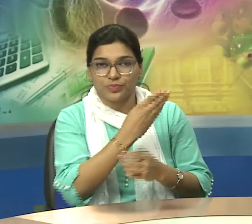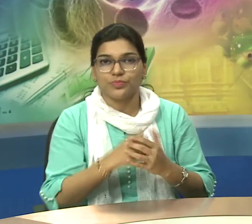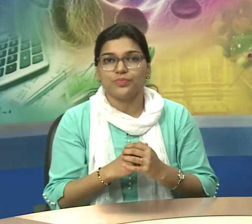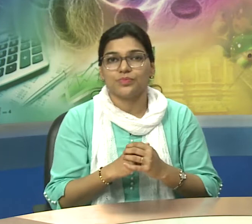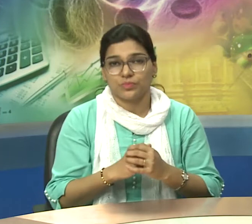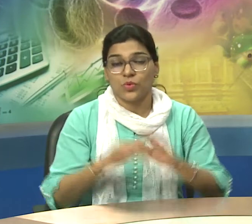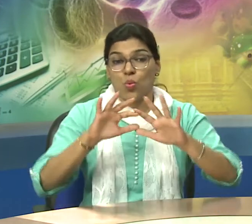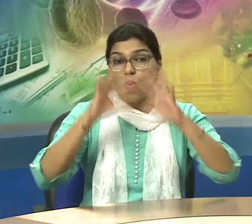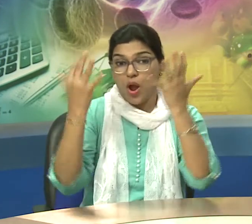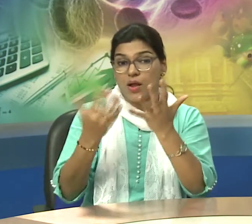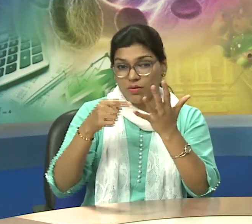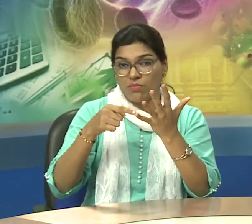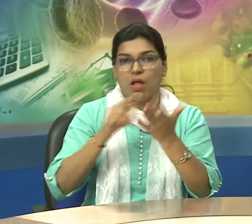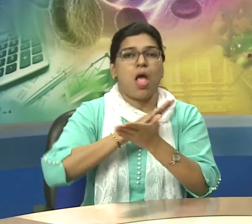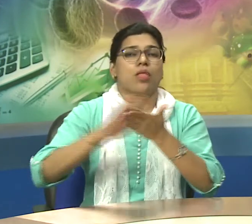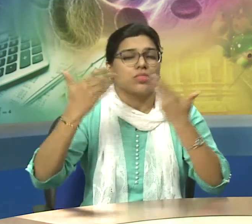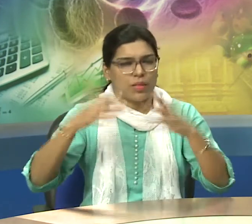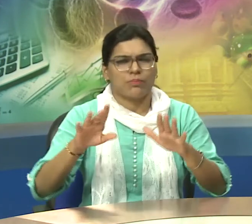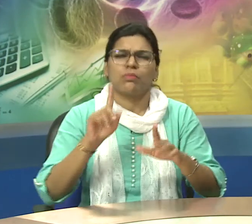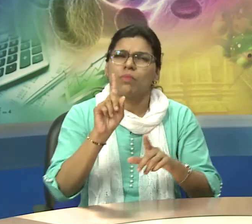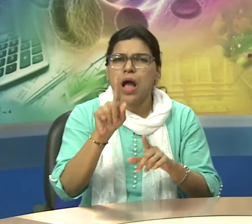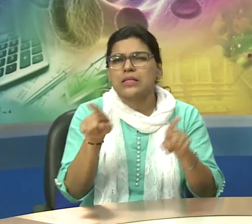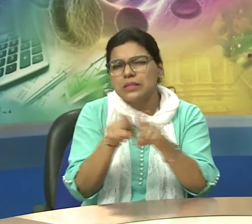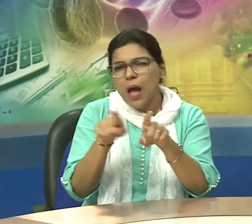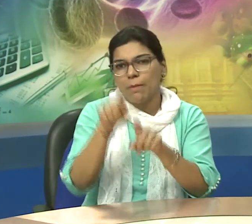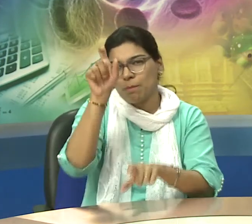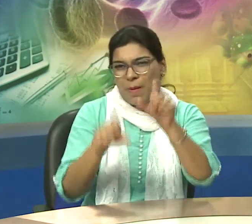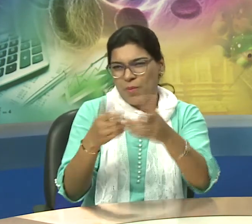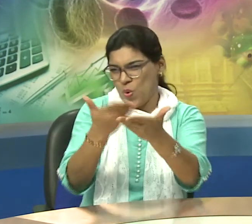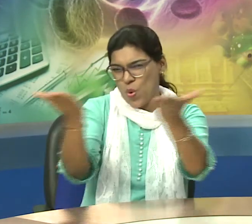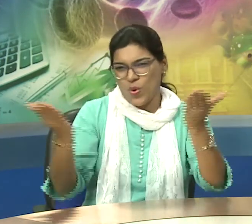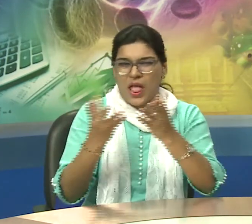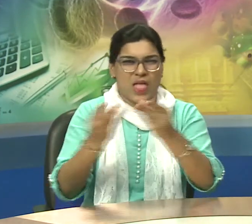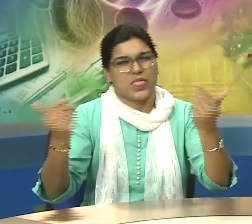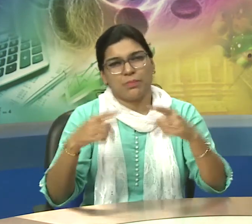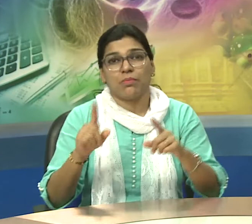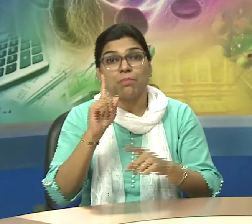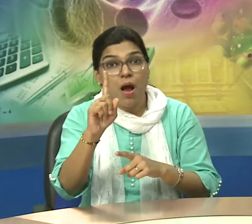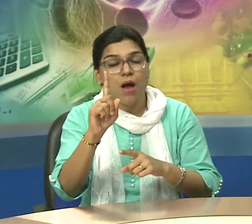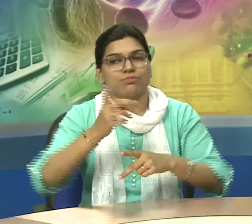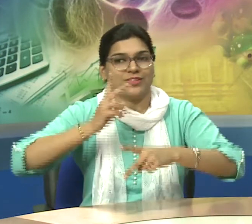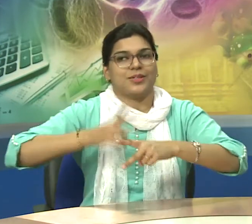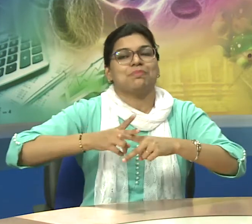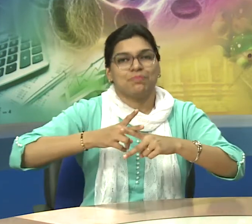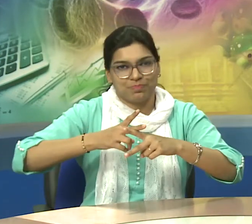Ustad Bismillah Khan said, "Even if the world ends, the music will still